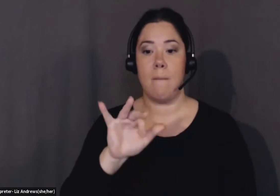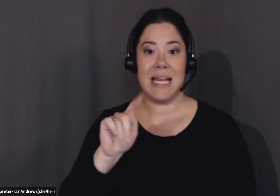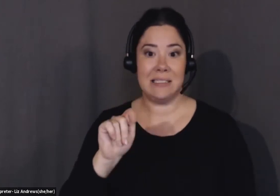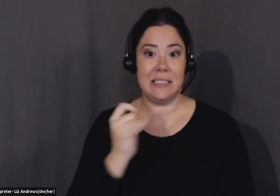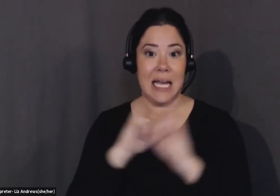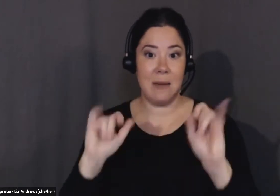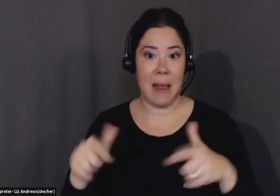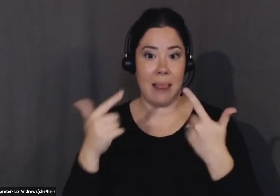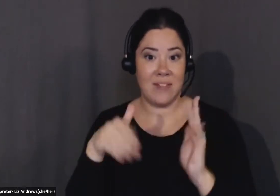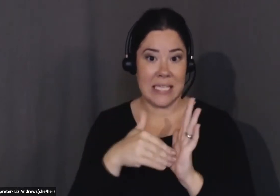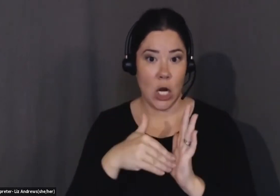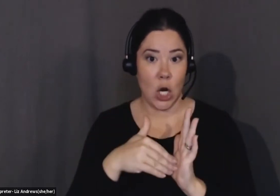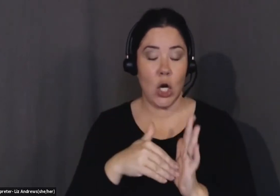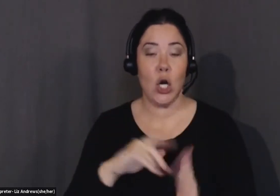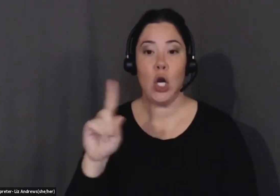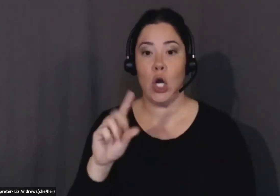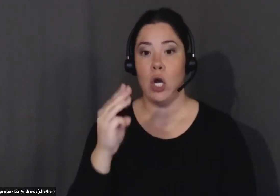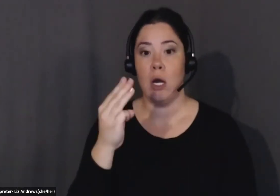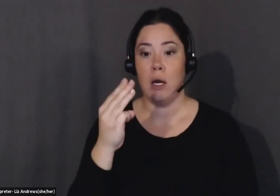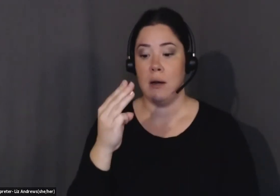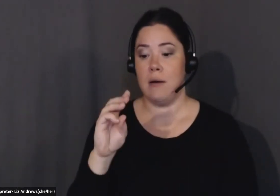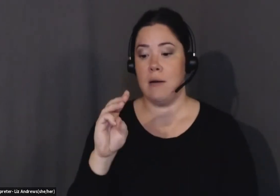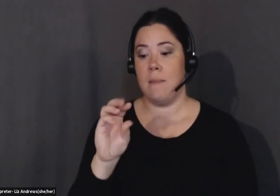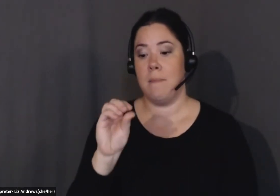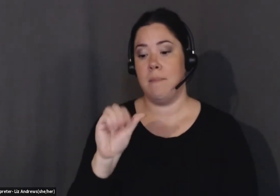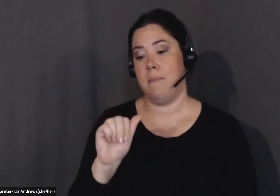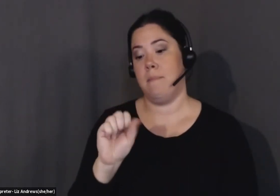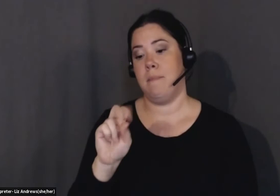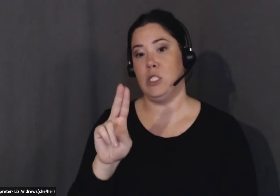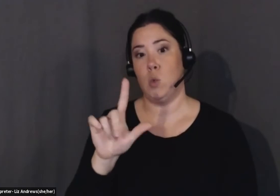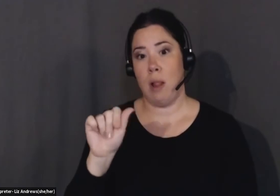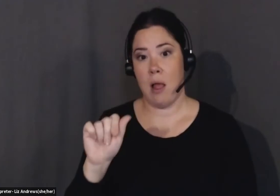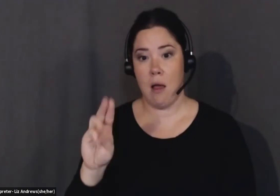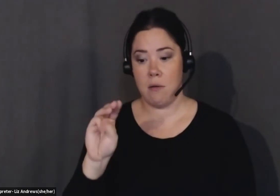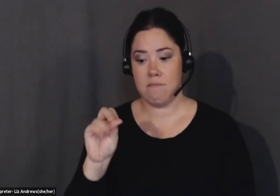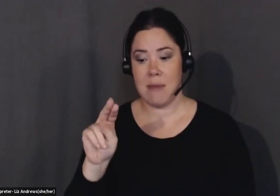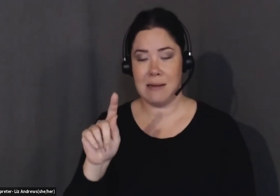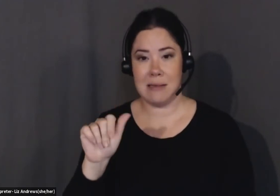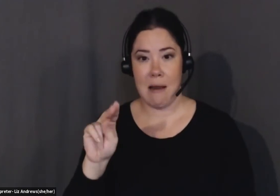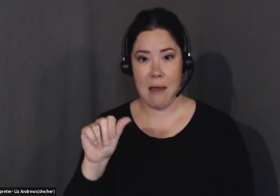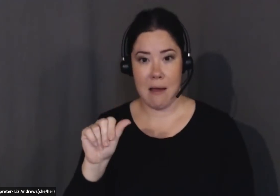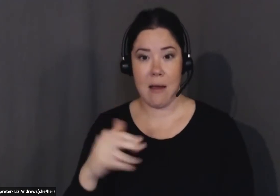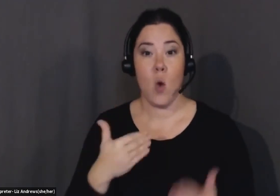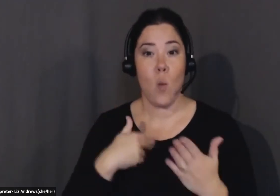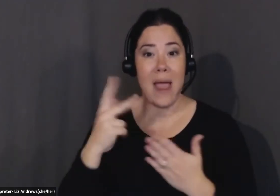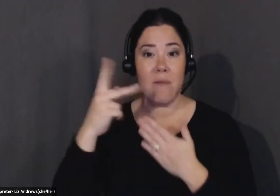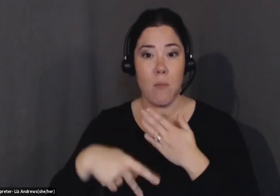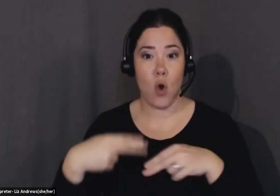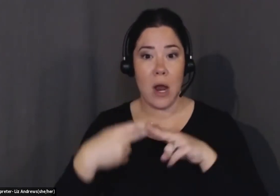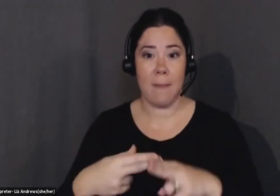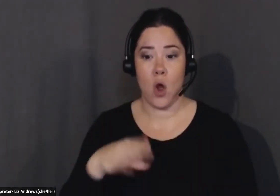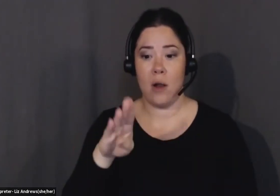Missoula, Montana, and we have a program that we've had the last 6 years called BASE. I think